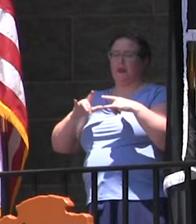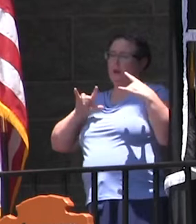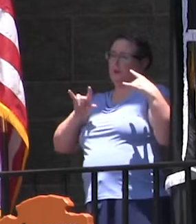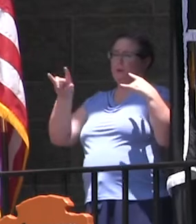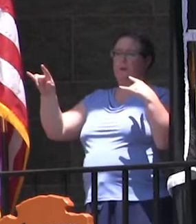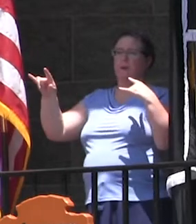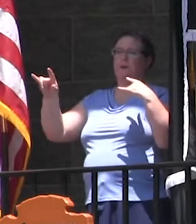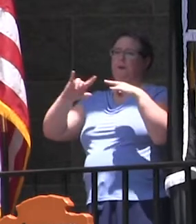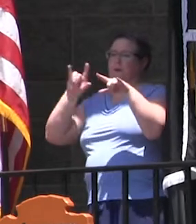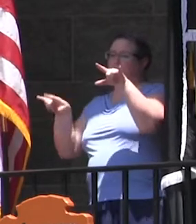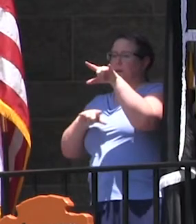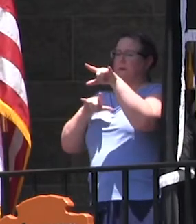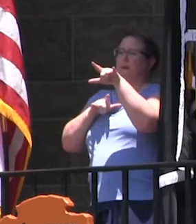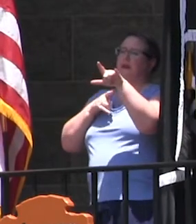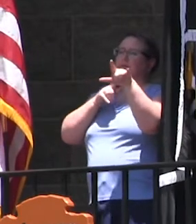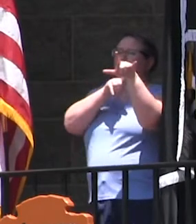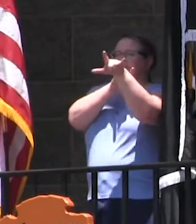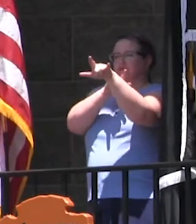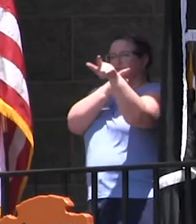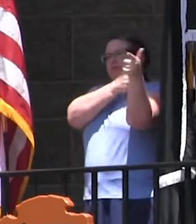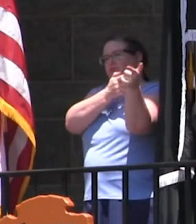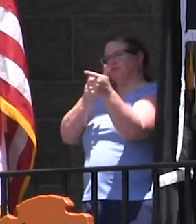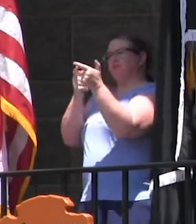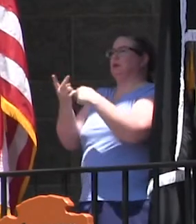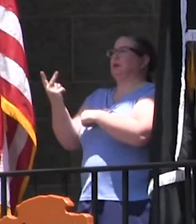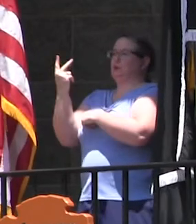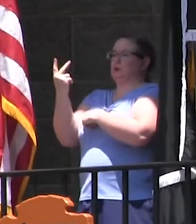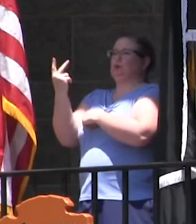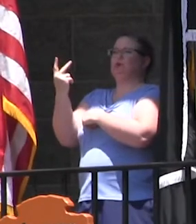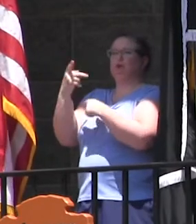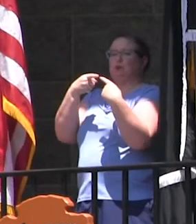of the enemy formation and downed two enemy MiGs.